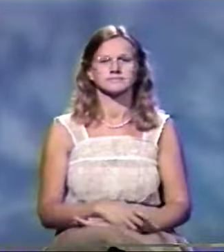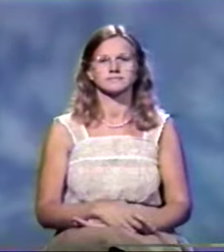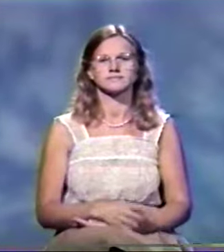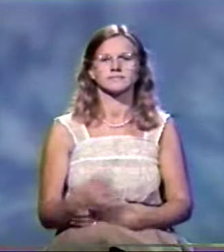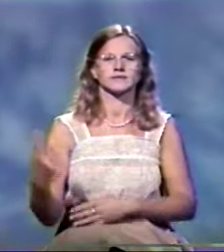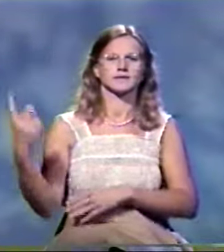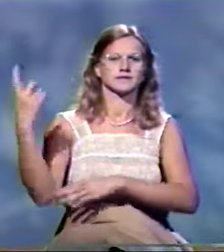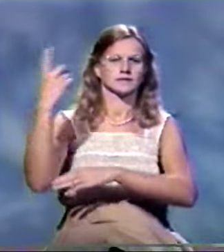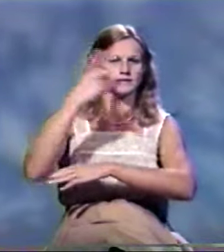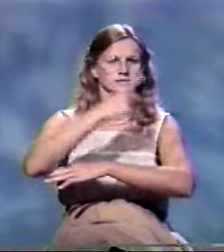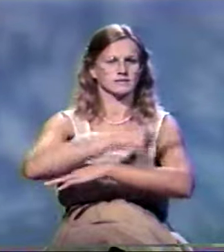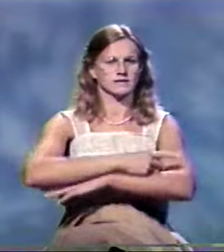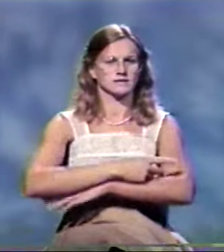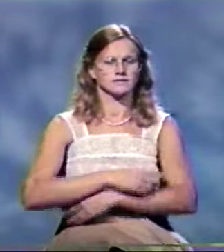Day.